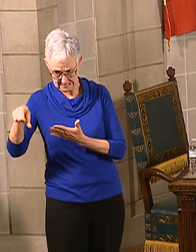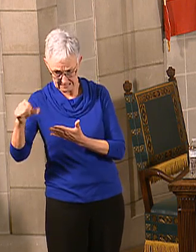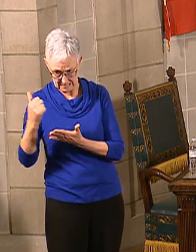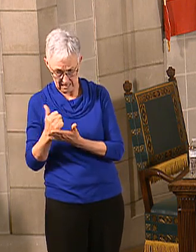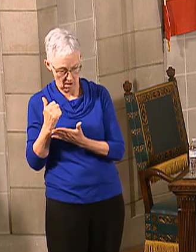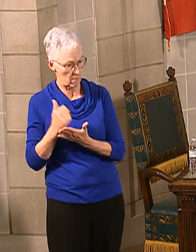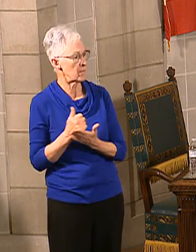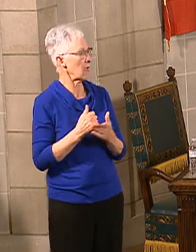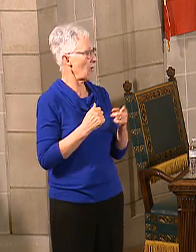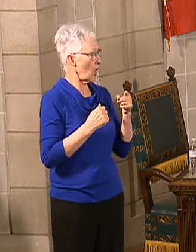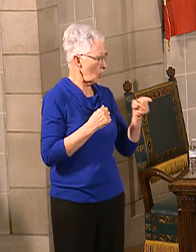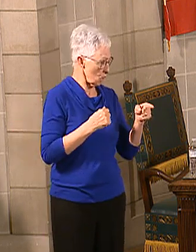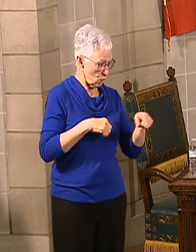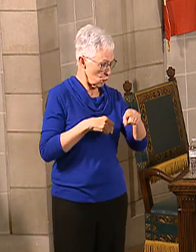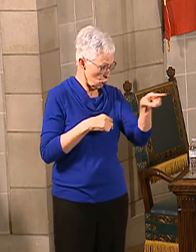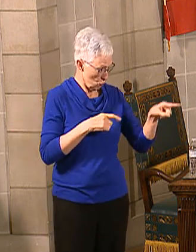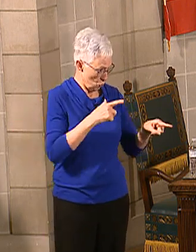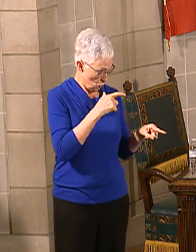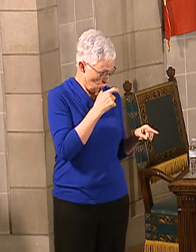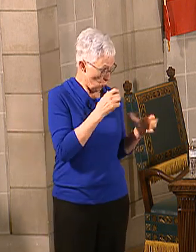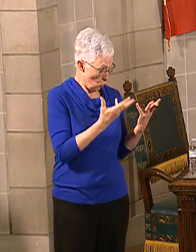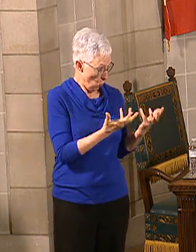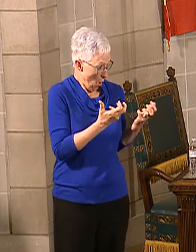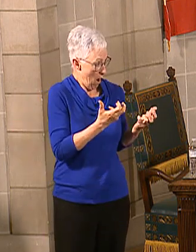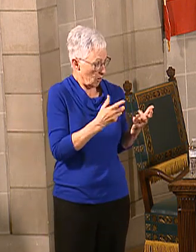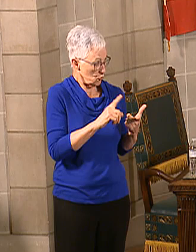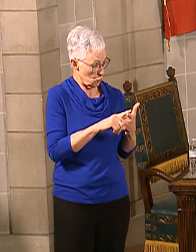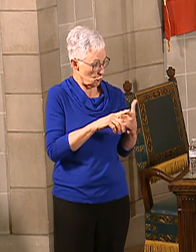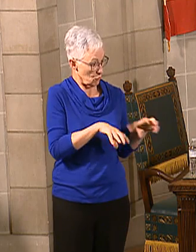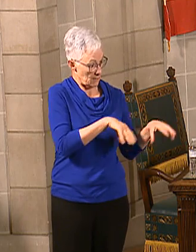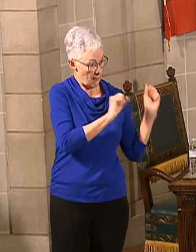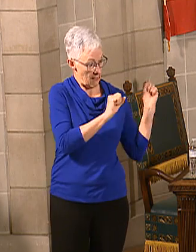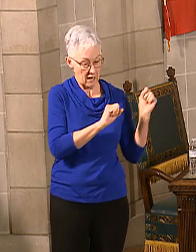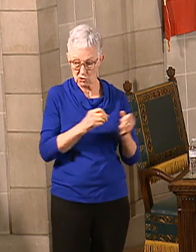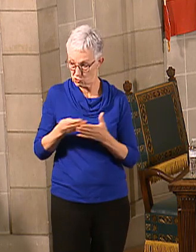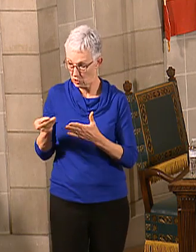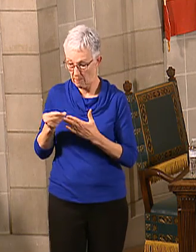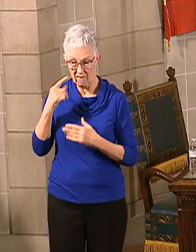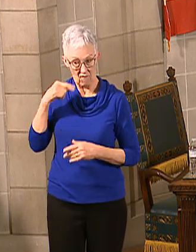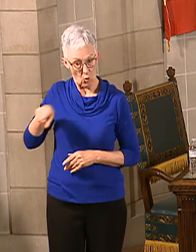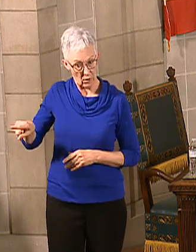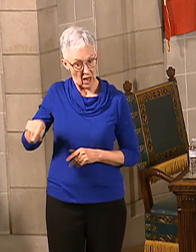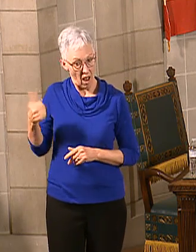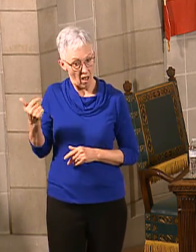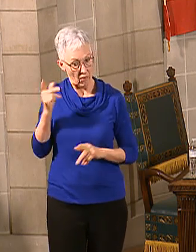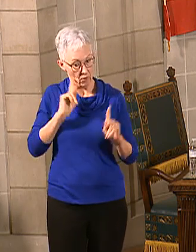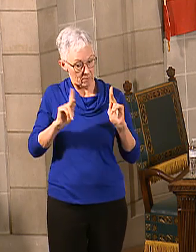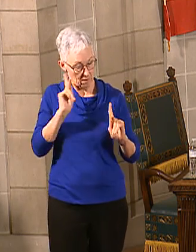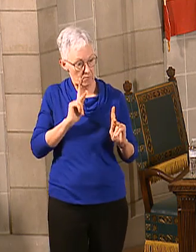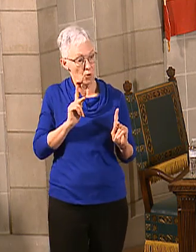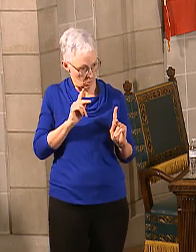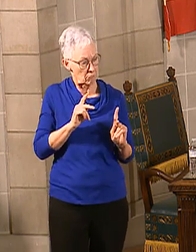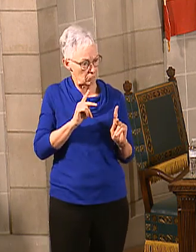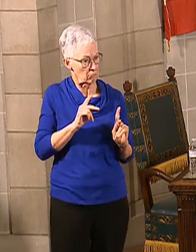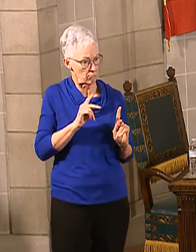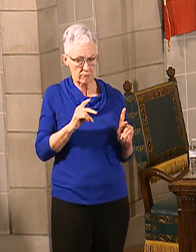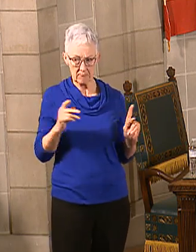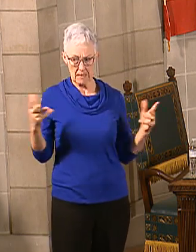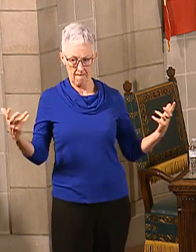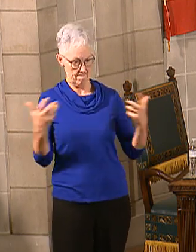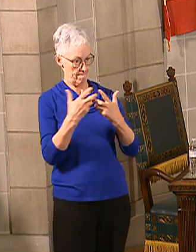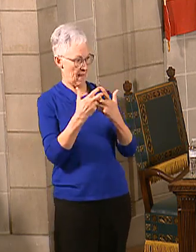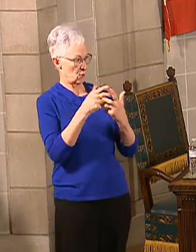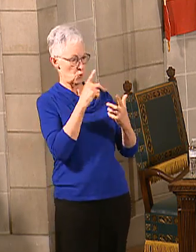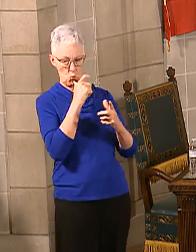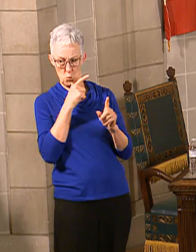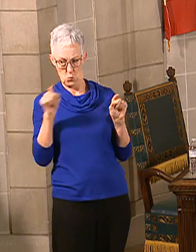There is assistance, and you need to look for it. Do not bring reusable bags or backpacks